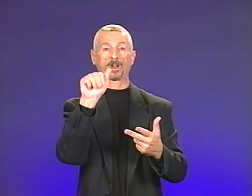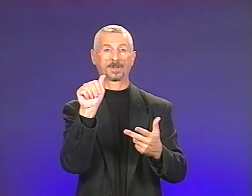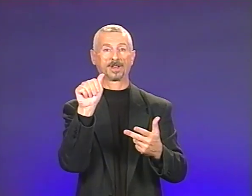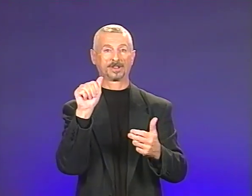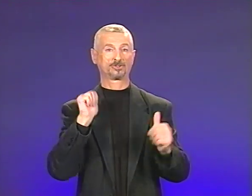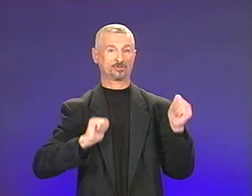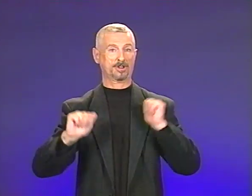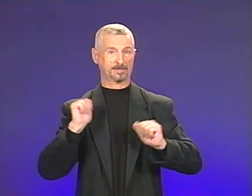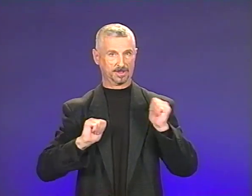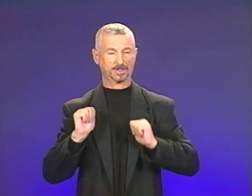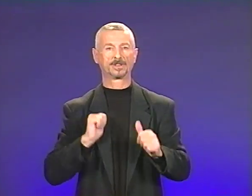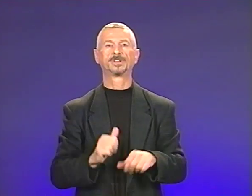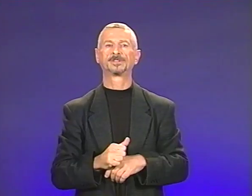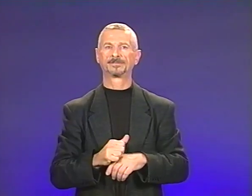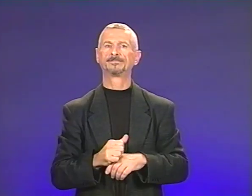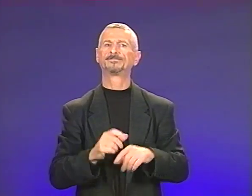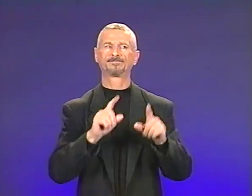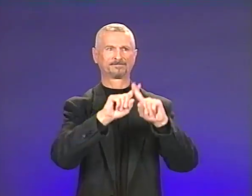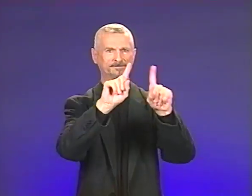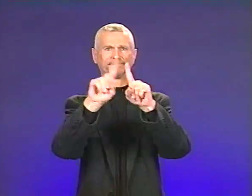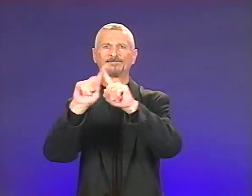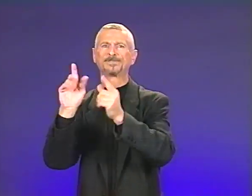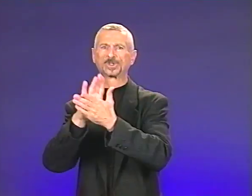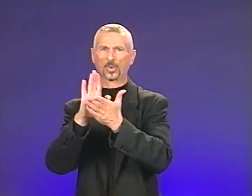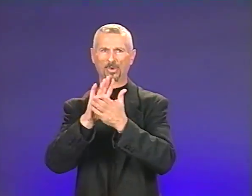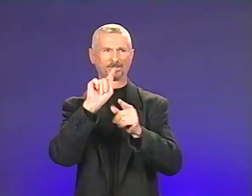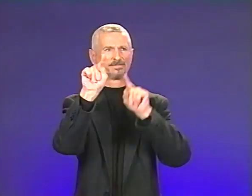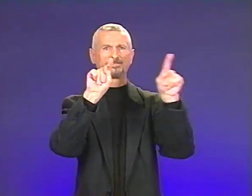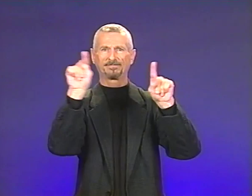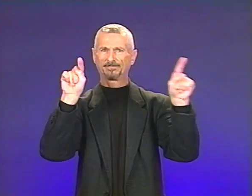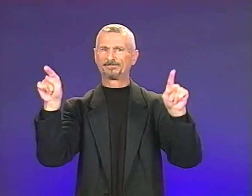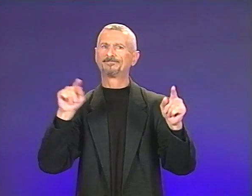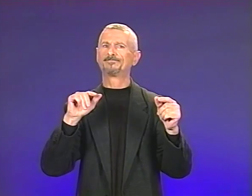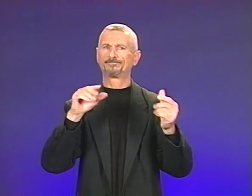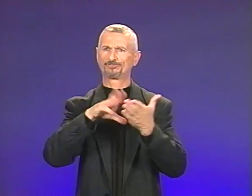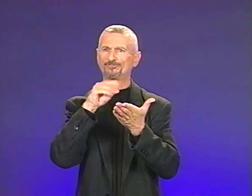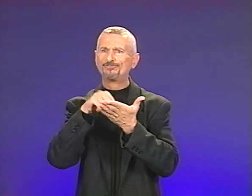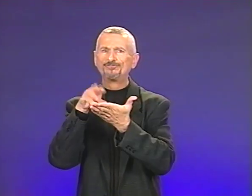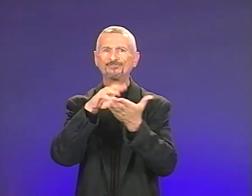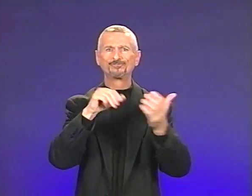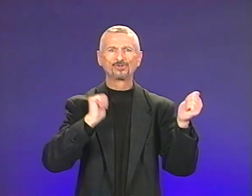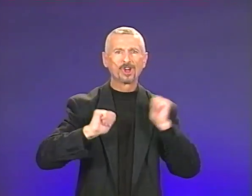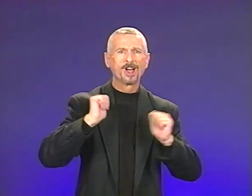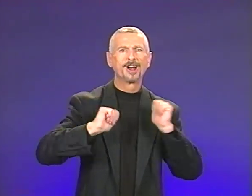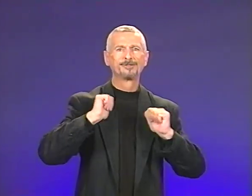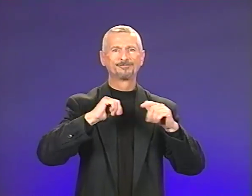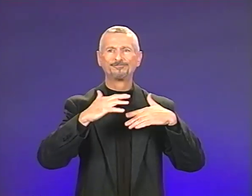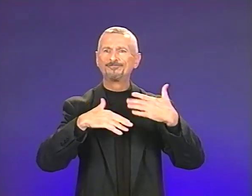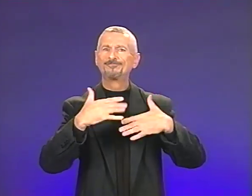ASL is also used extensively in the field of drama. Students often study drama at schools for the deaf.